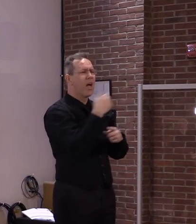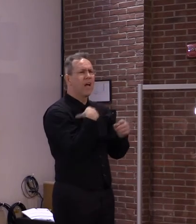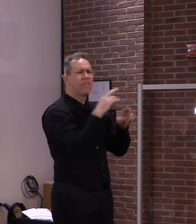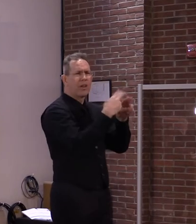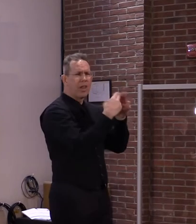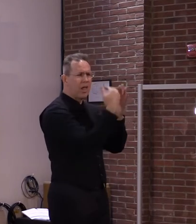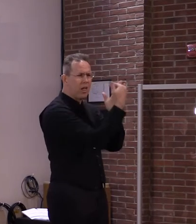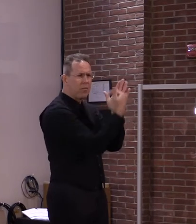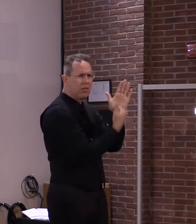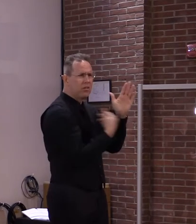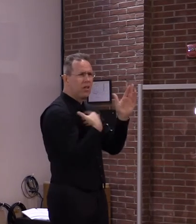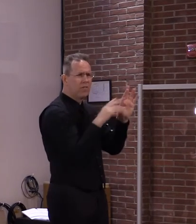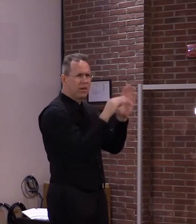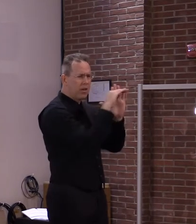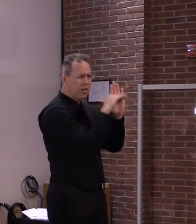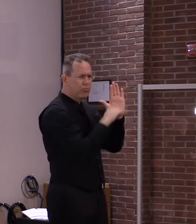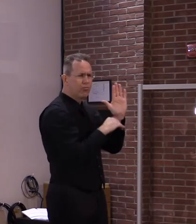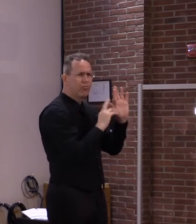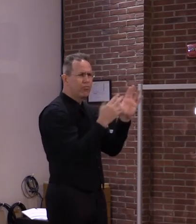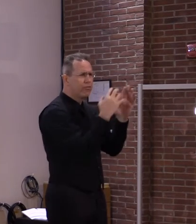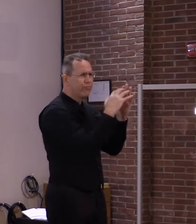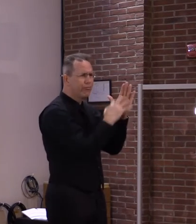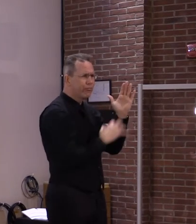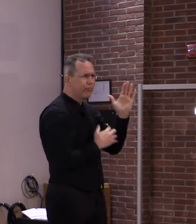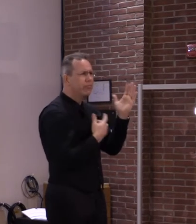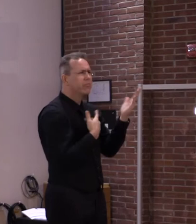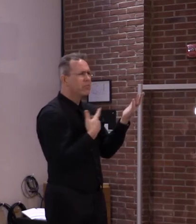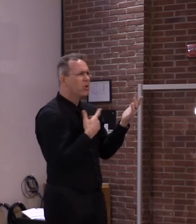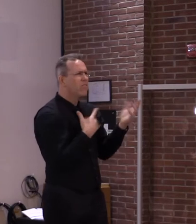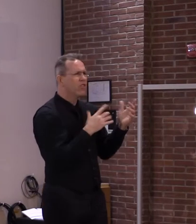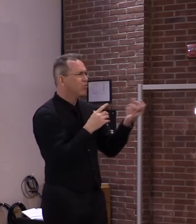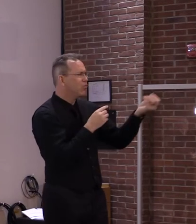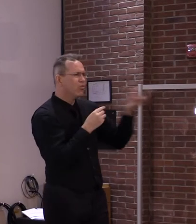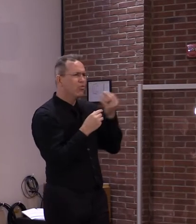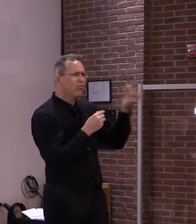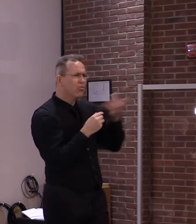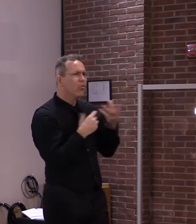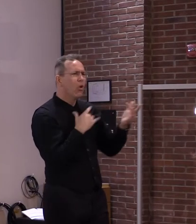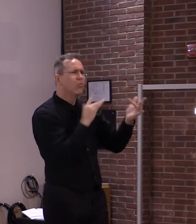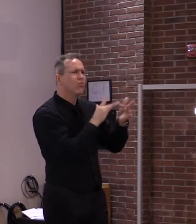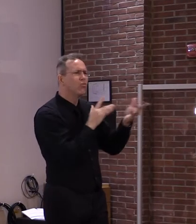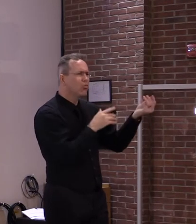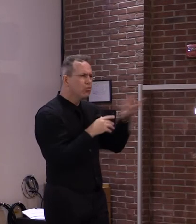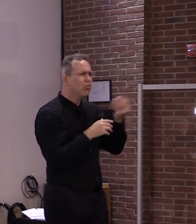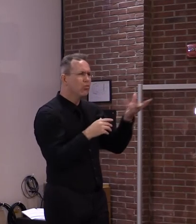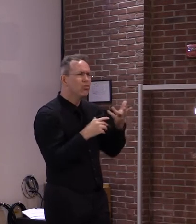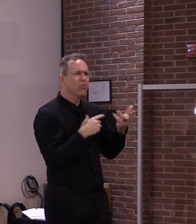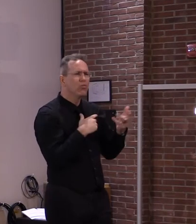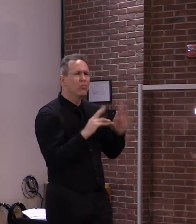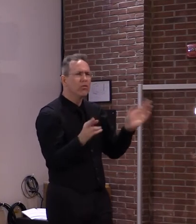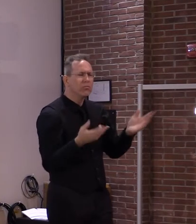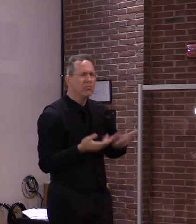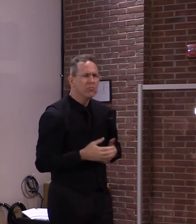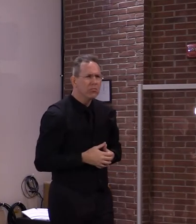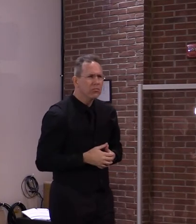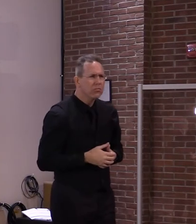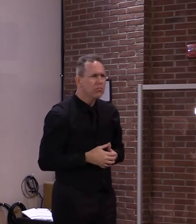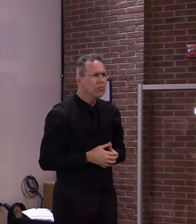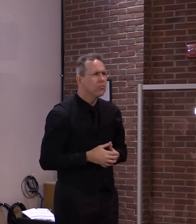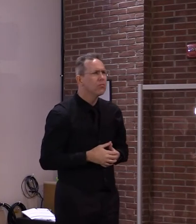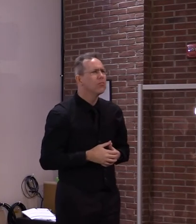list of people that are that are waiting to get vaccinations in the 1a category or are